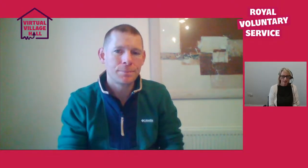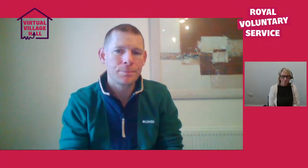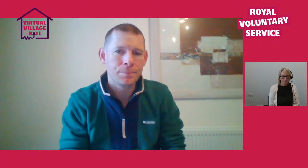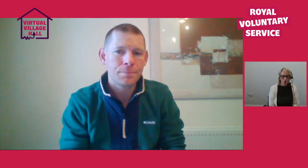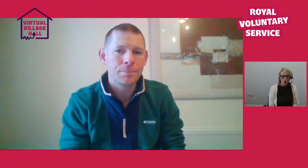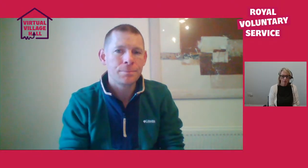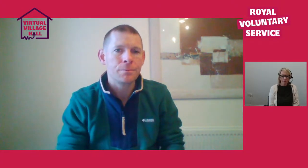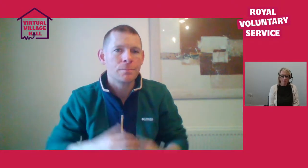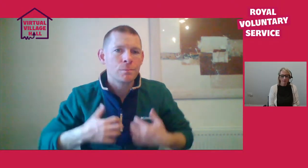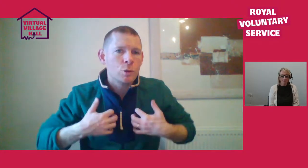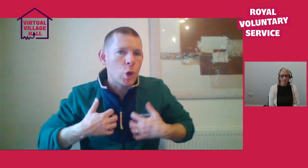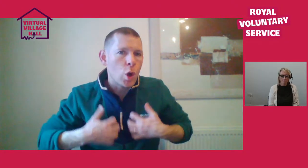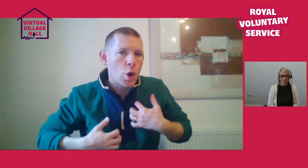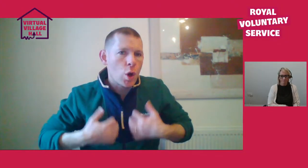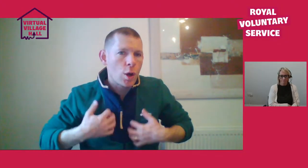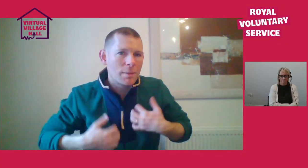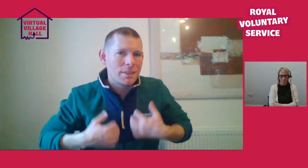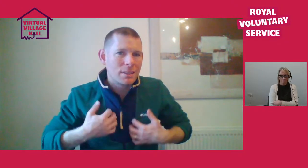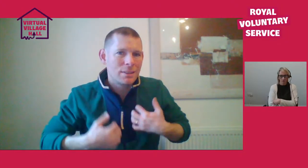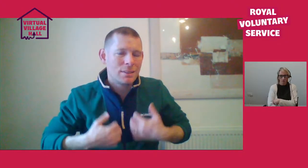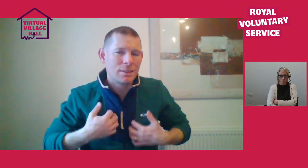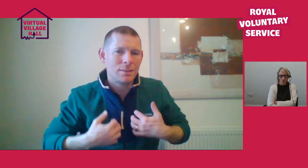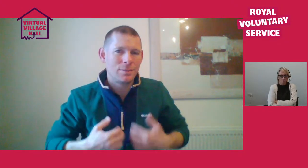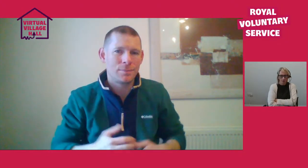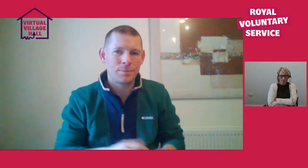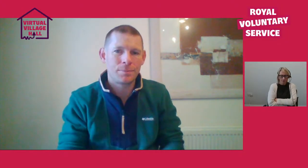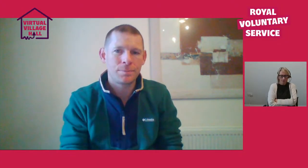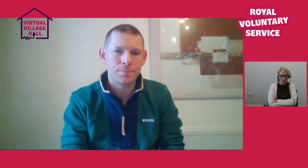That's the sign for hobbies.